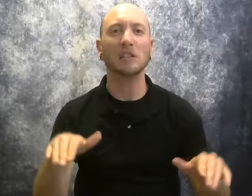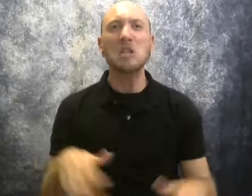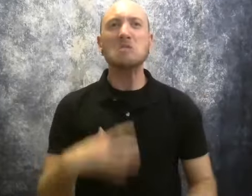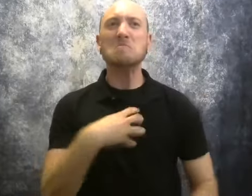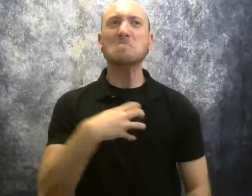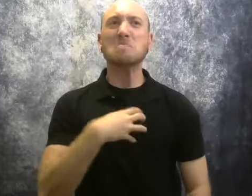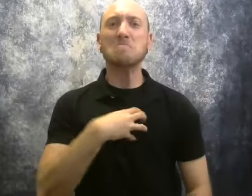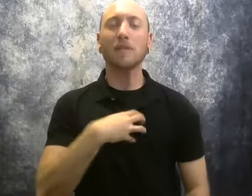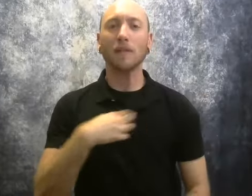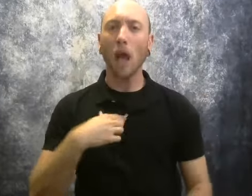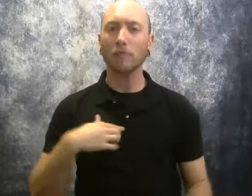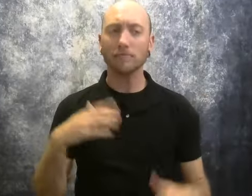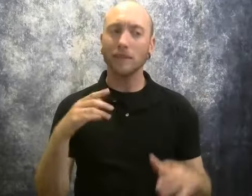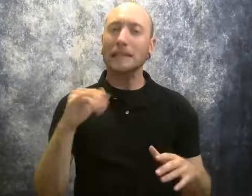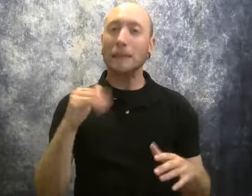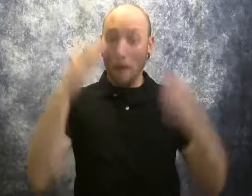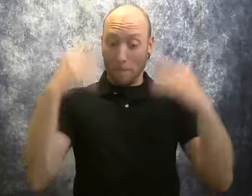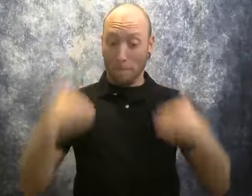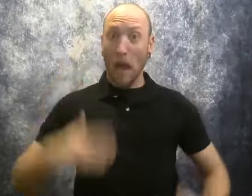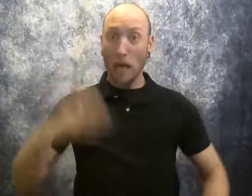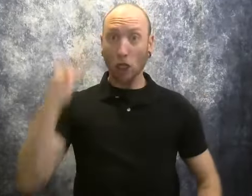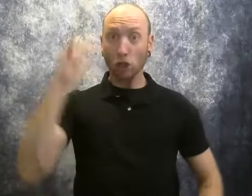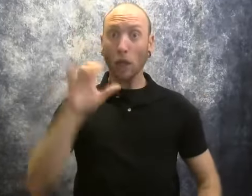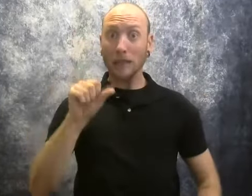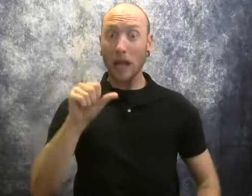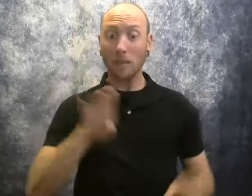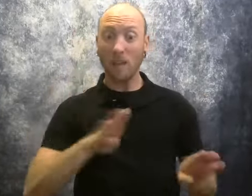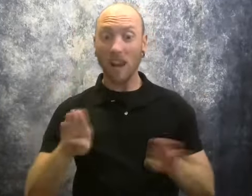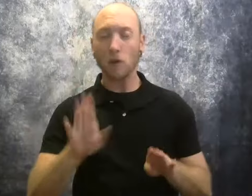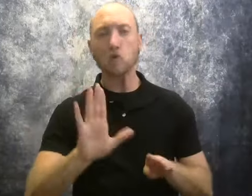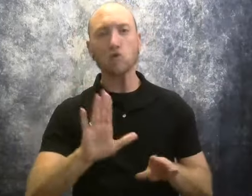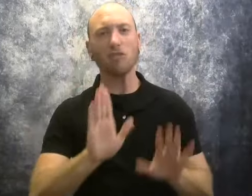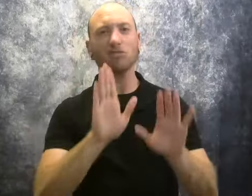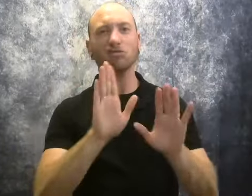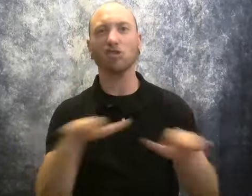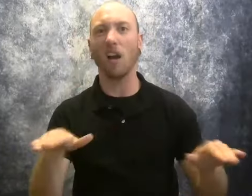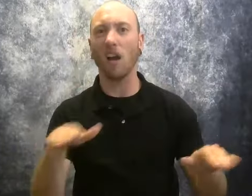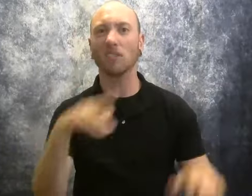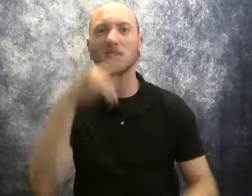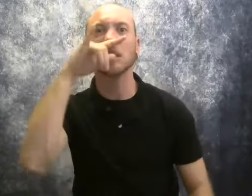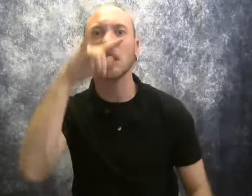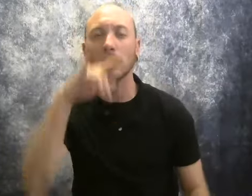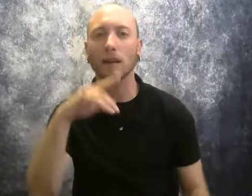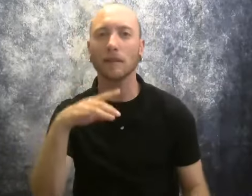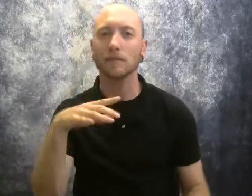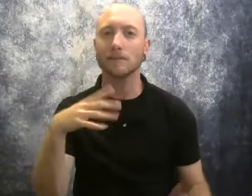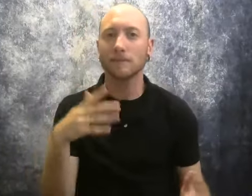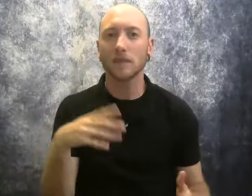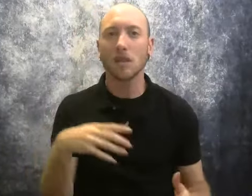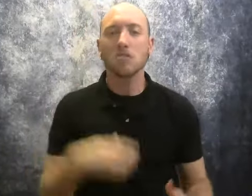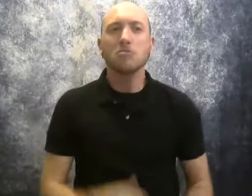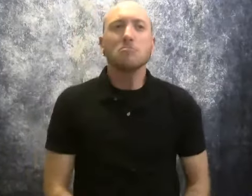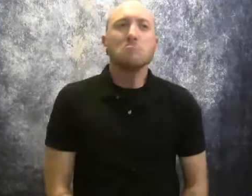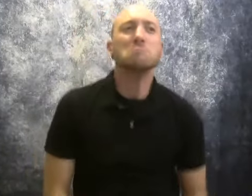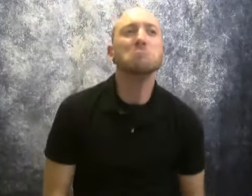So it was a little person in a big person's body. And when it came to behaviours, it seemed to be that those